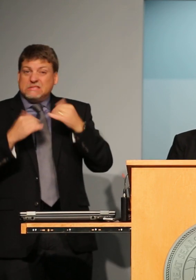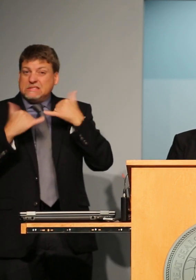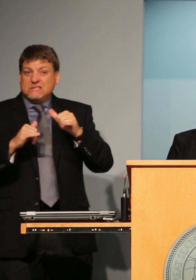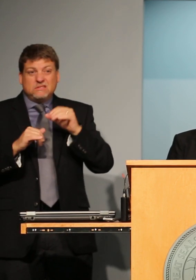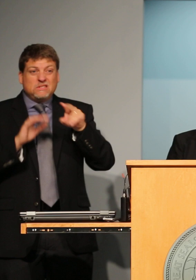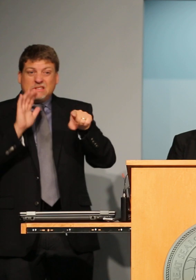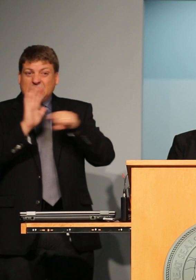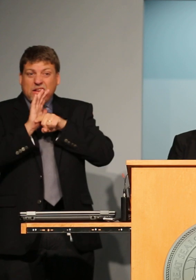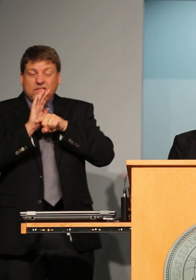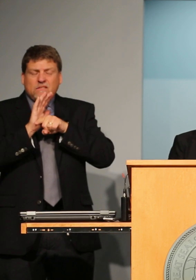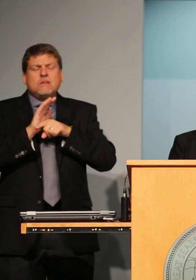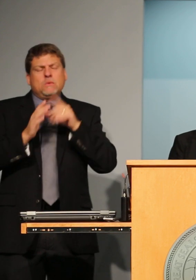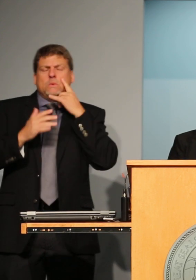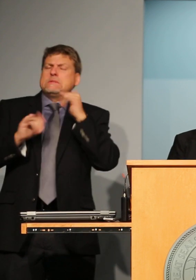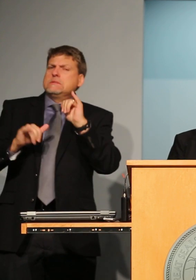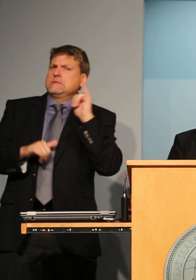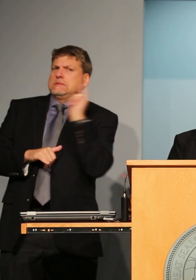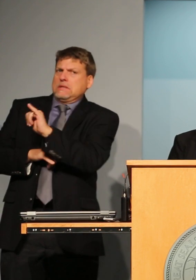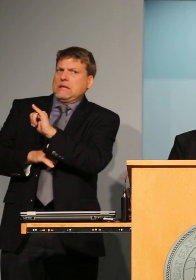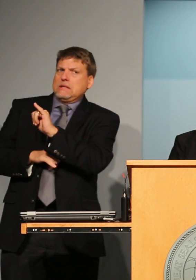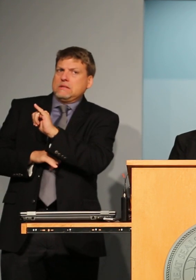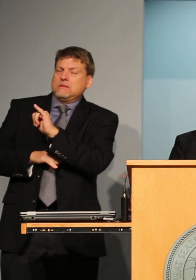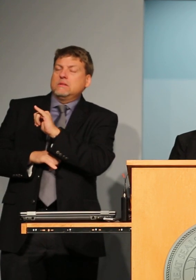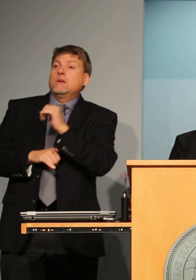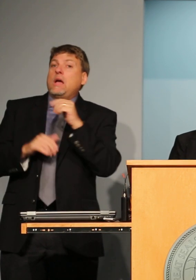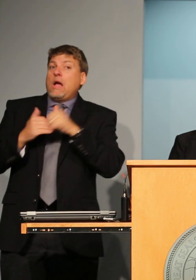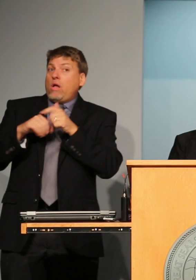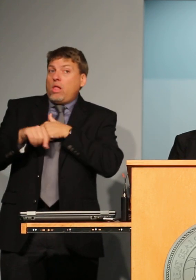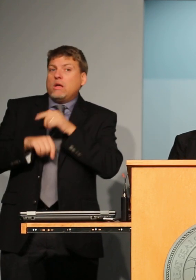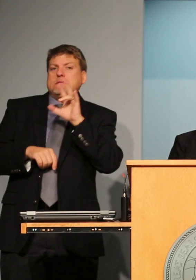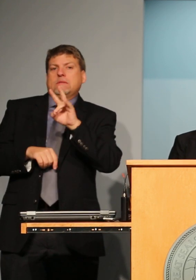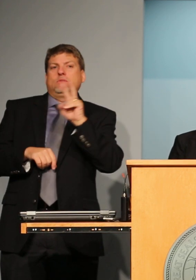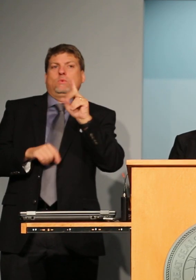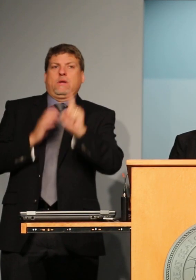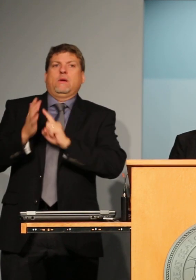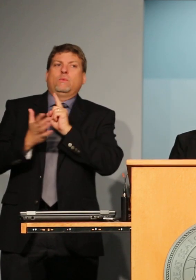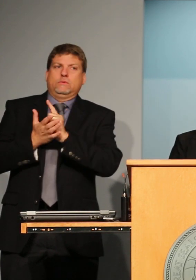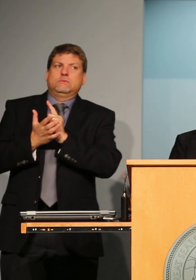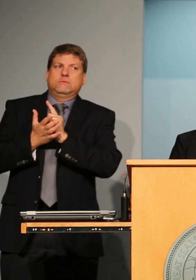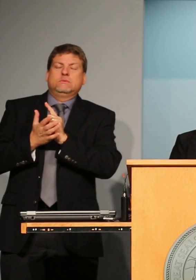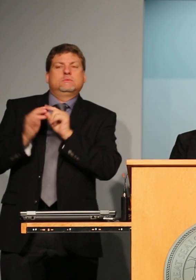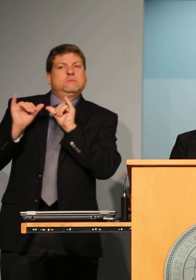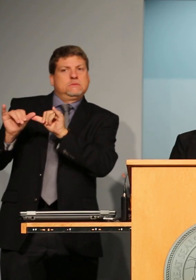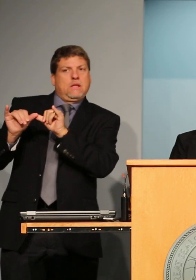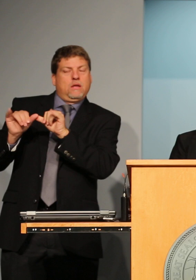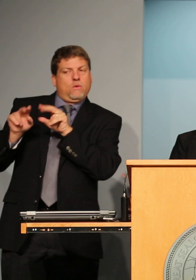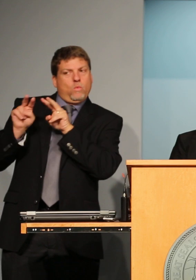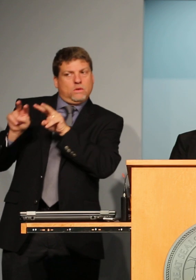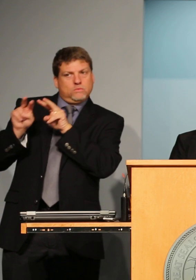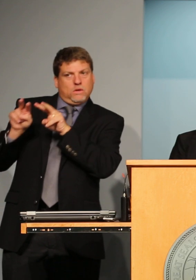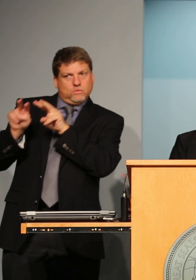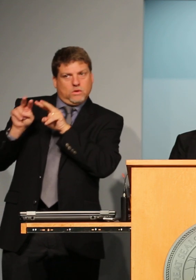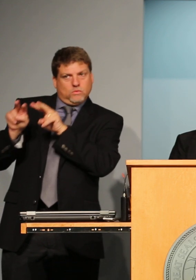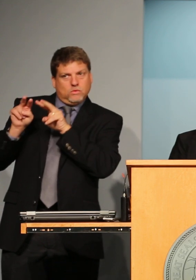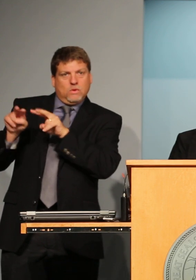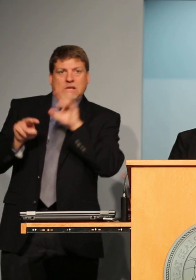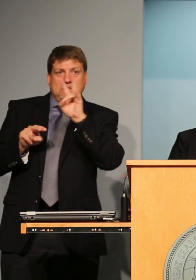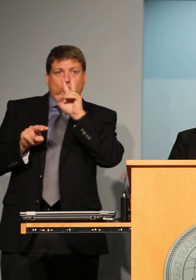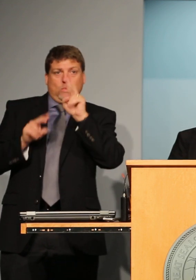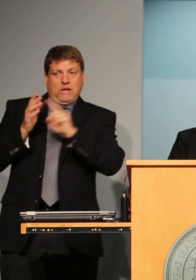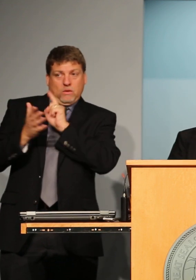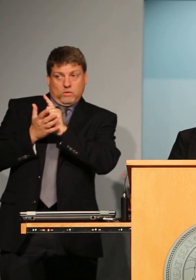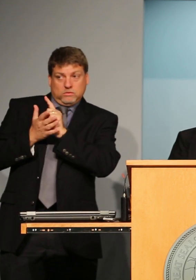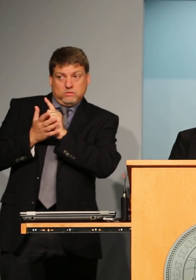Duke until 72 hours after the initial presentation of symptoms, when the test would be repeated to